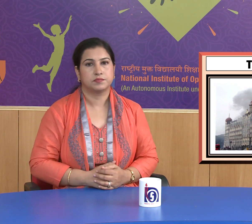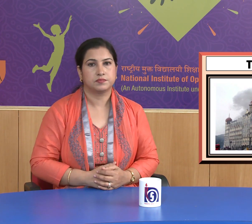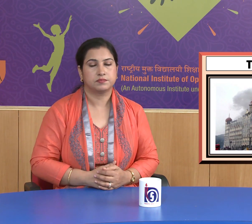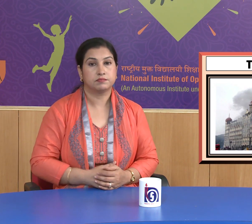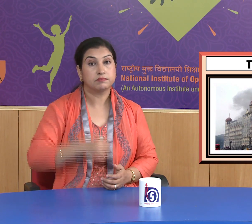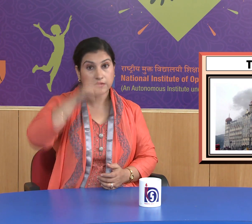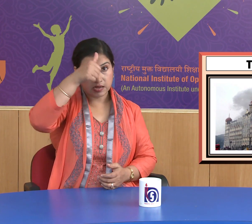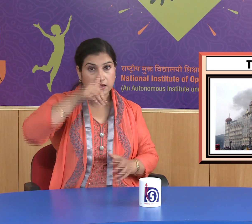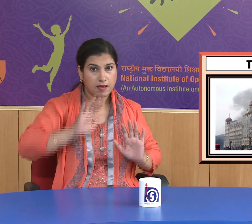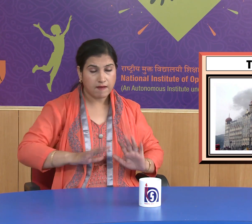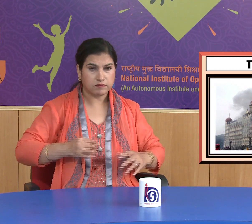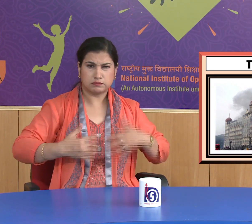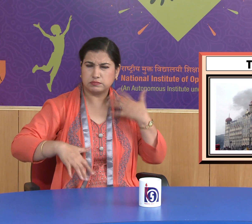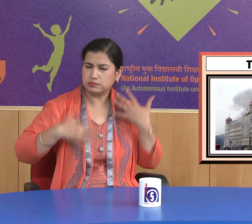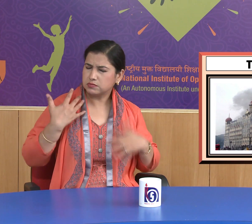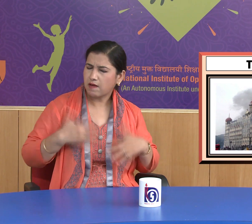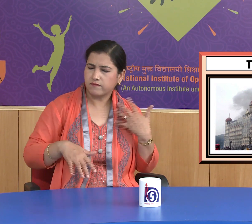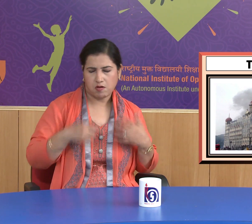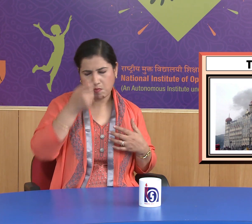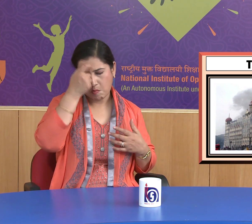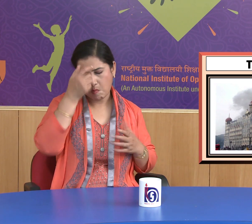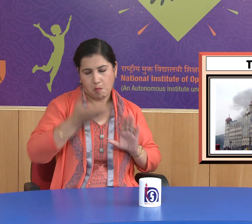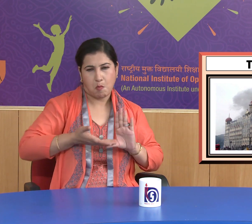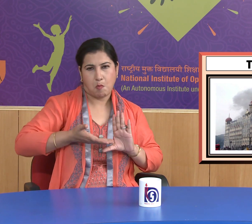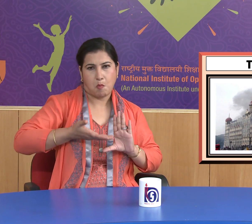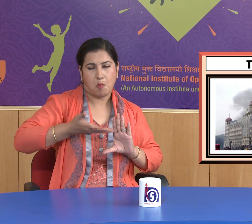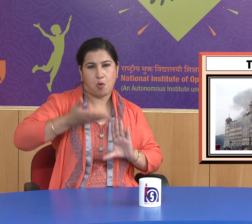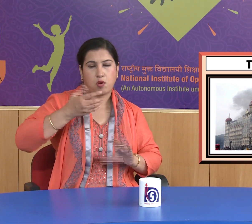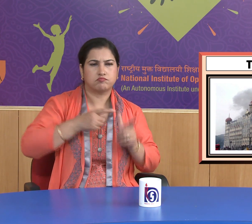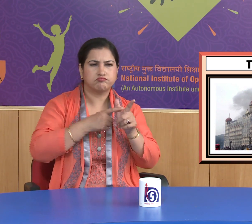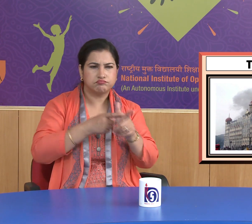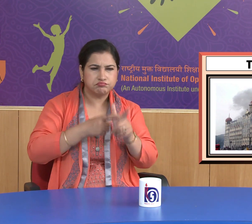India has been suffering from the problem of terrorism for the last many years.